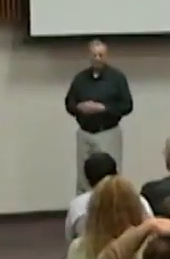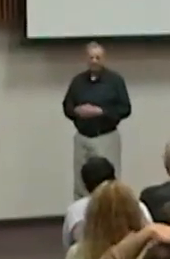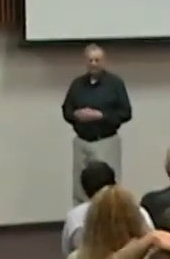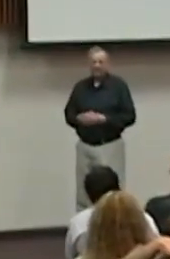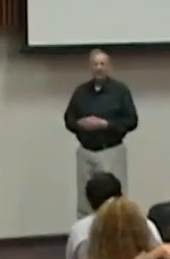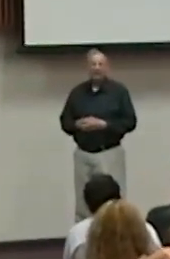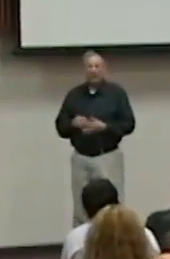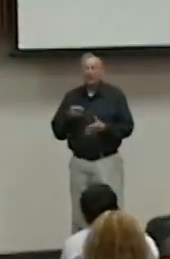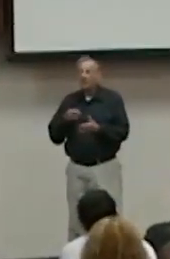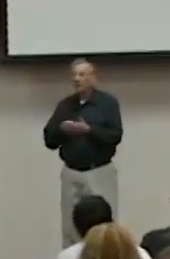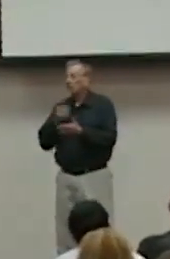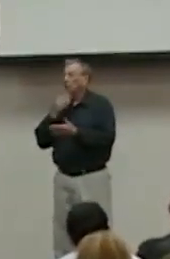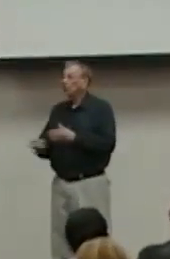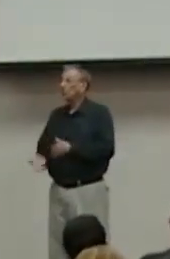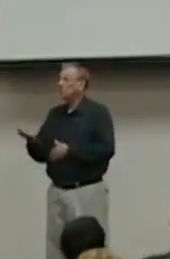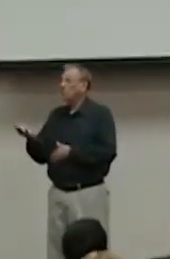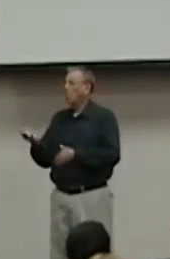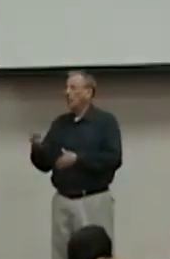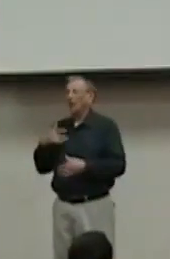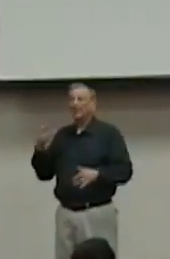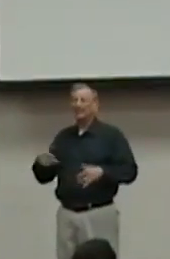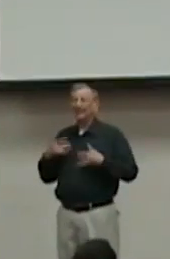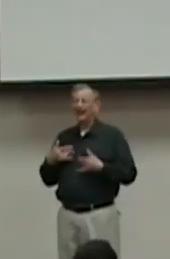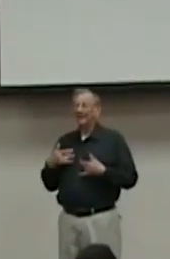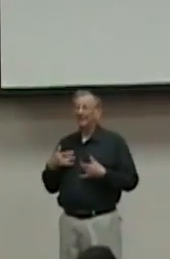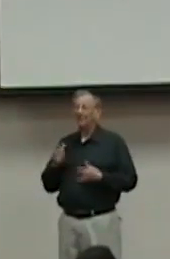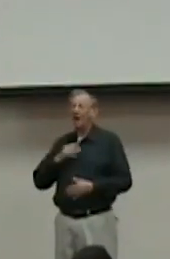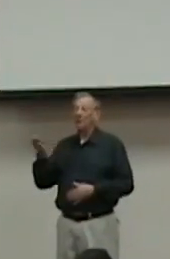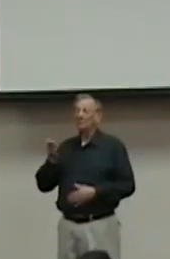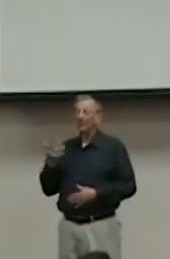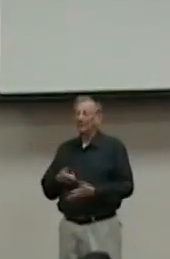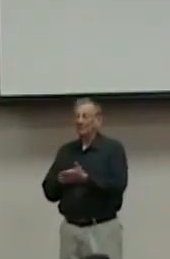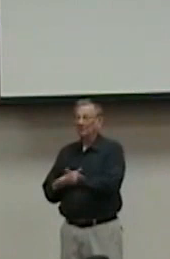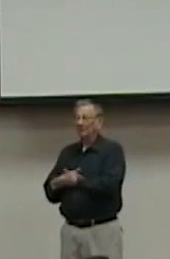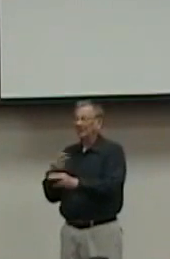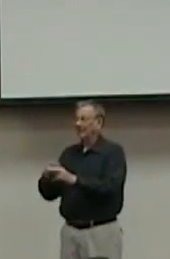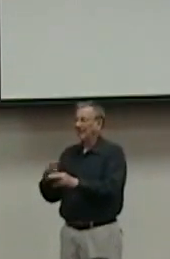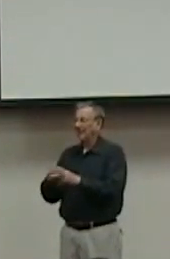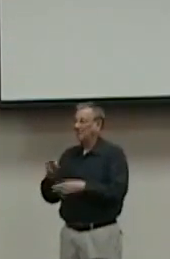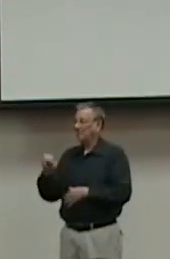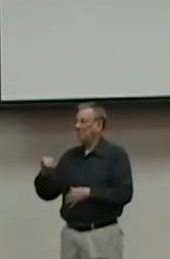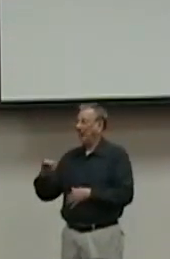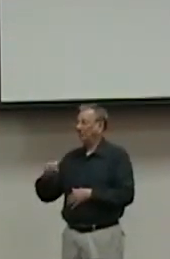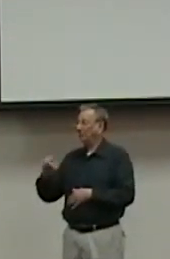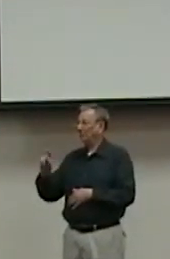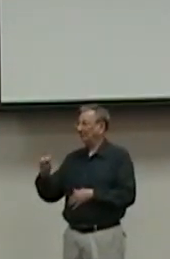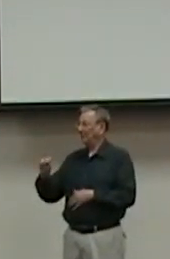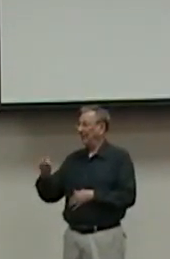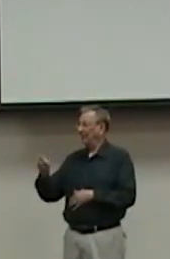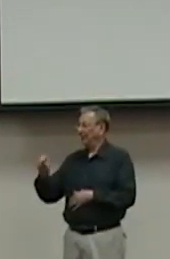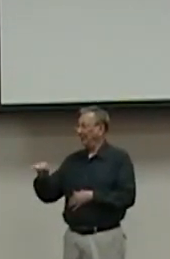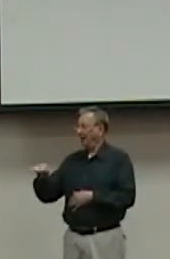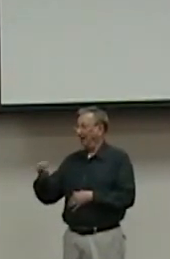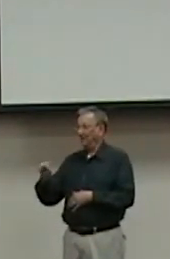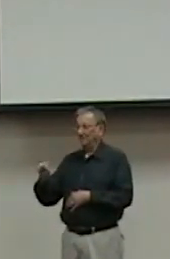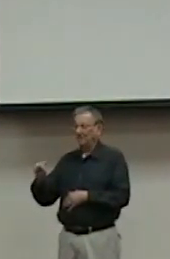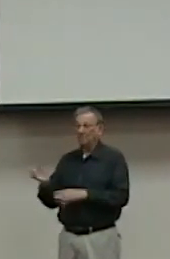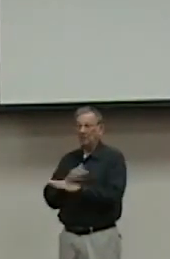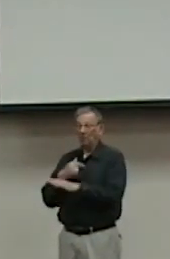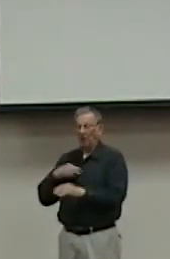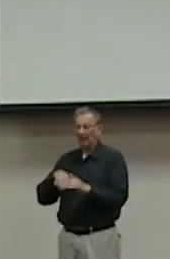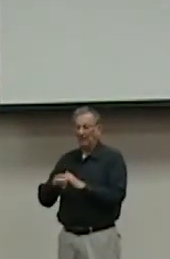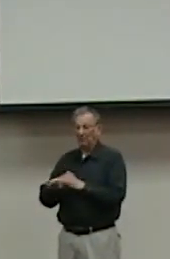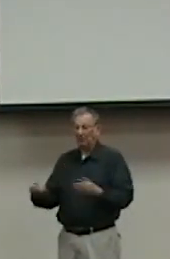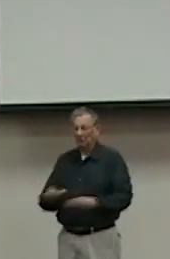Well, this is a good morning, and I'm excited for our speaker this morning. Our speaker's name is Michael Thies, and before I get into